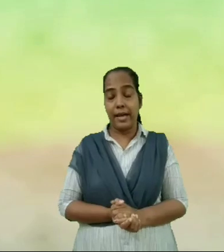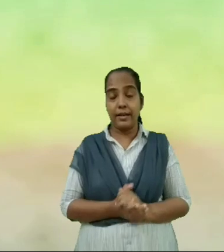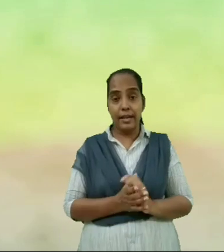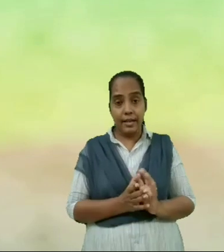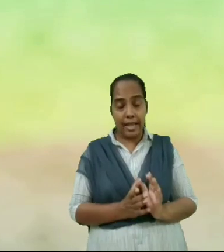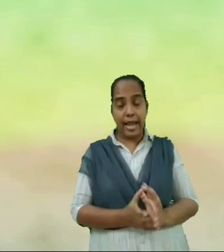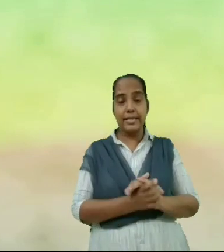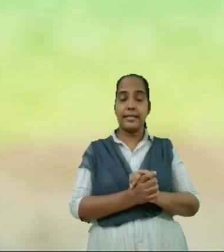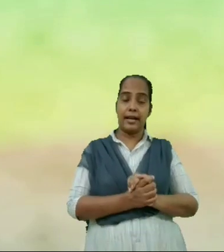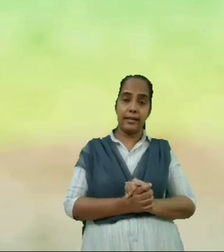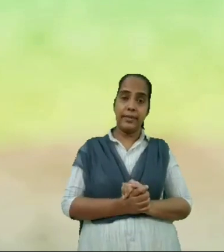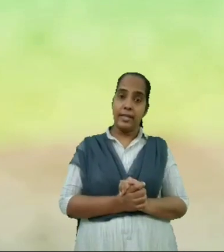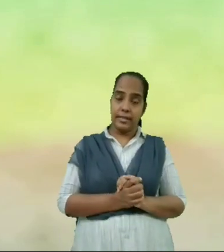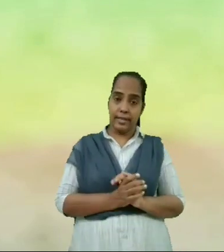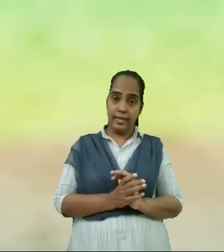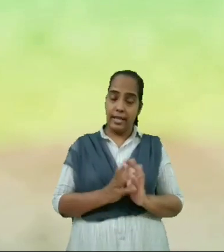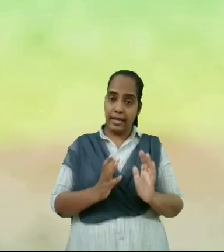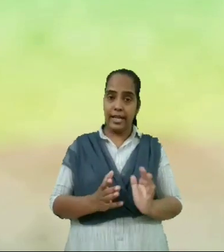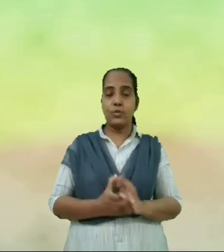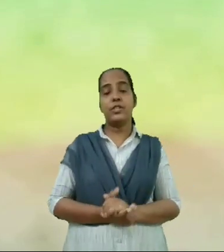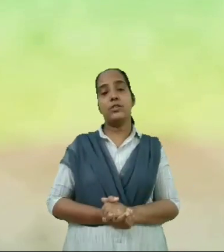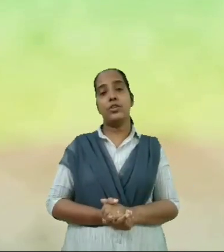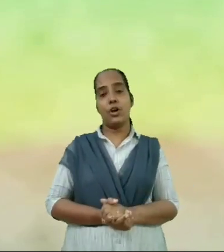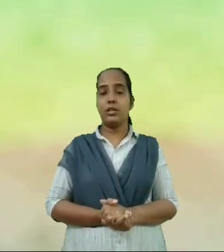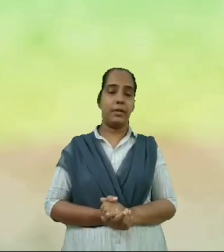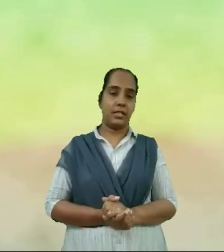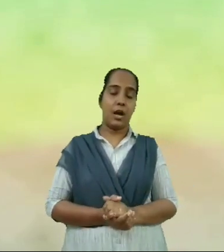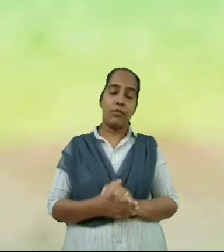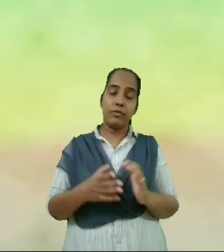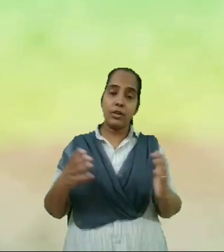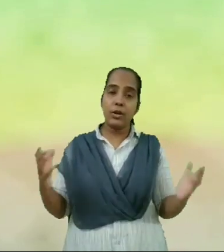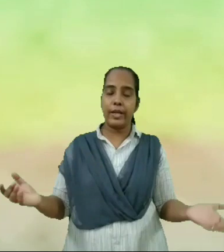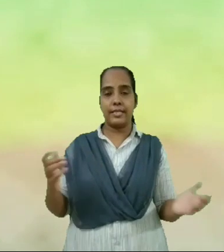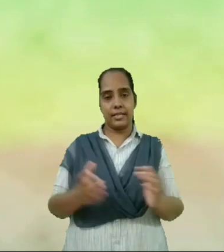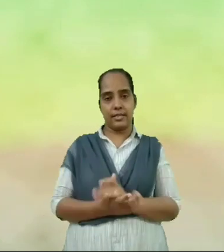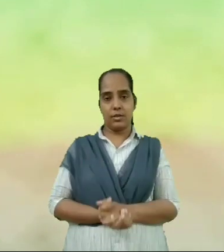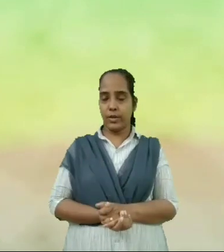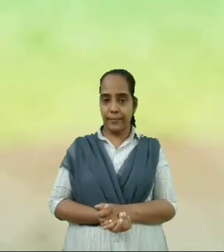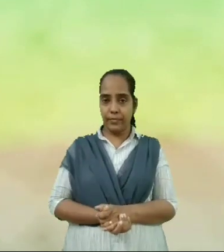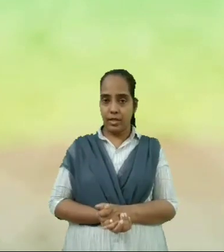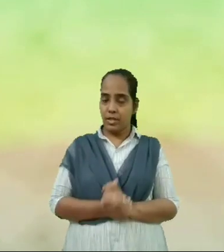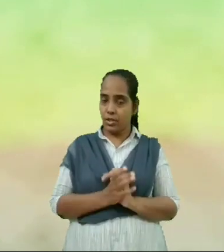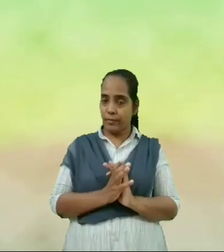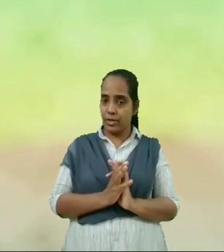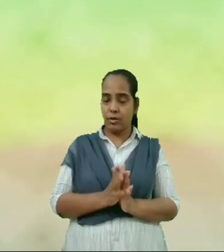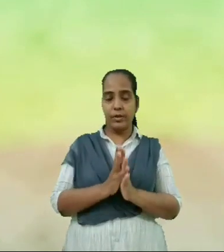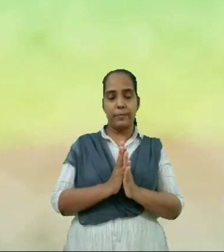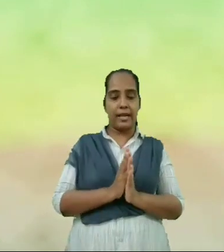parallel lines are the lines which do not meet, however long you extend. Okay? So you are thorough with parallel